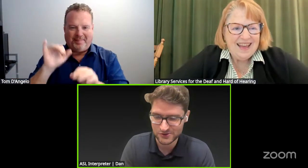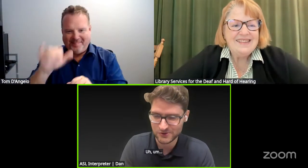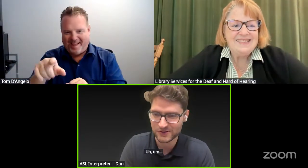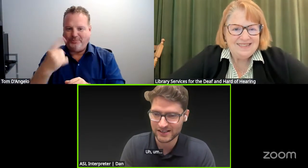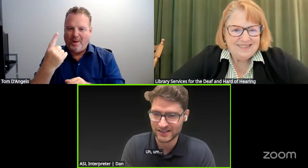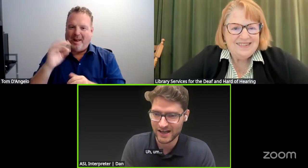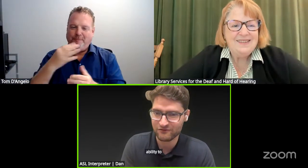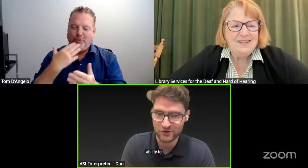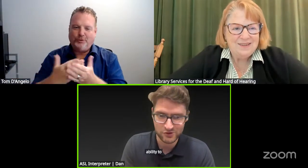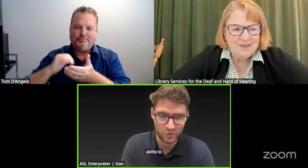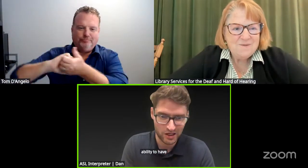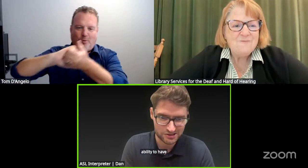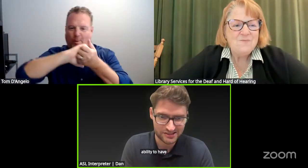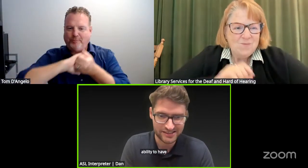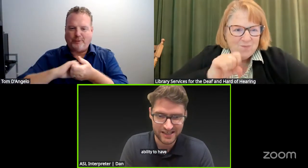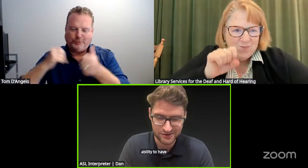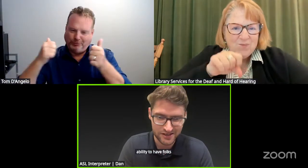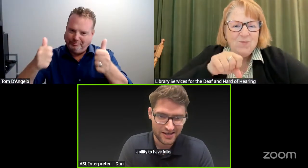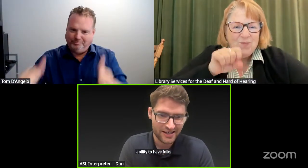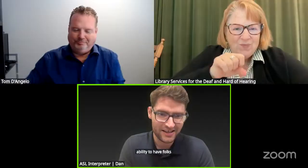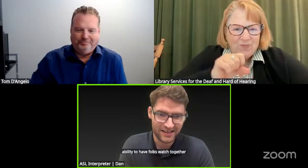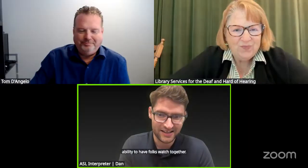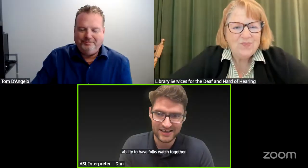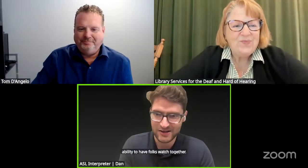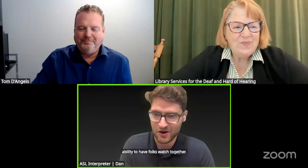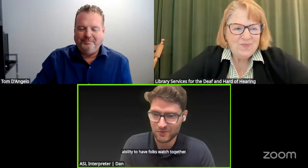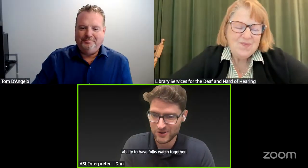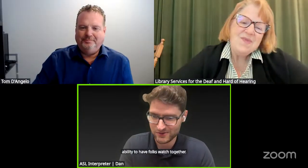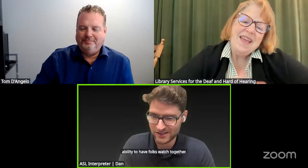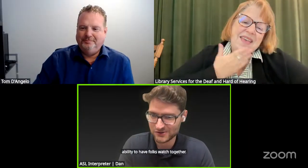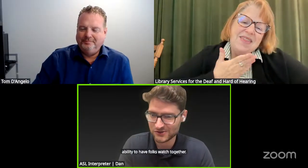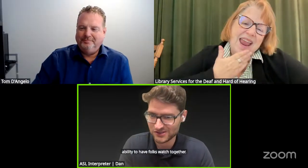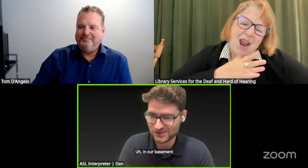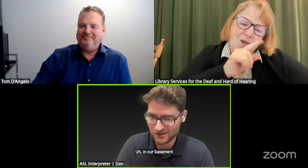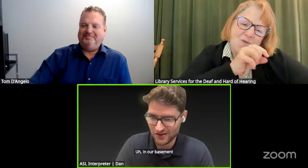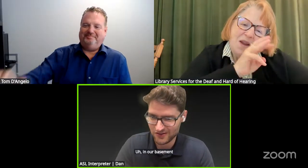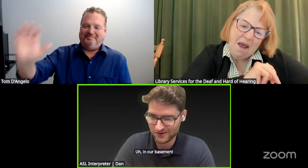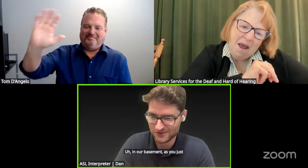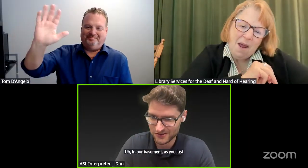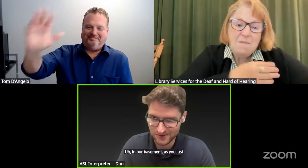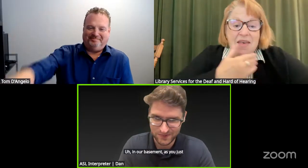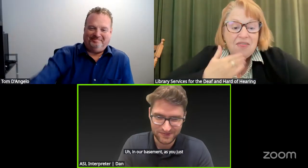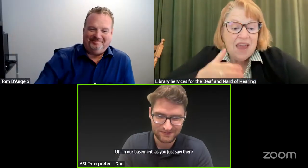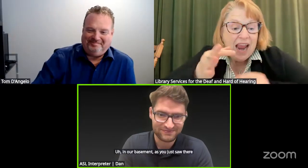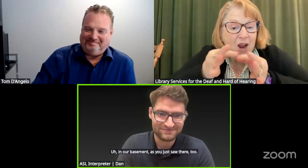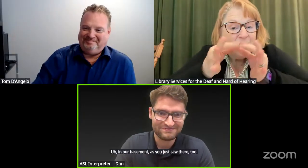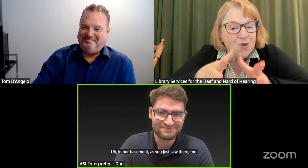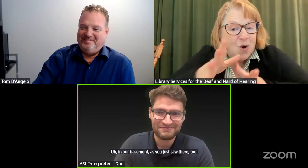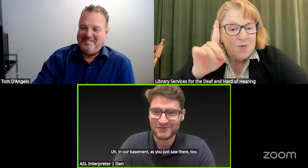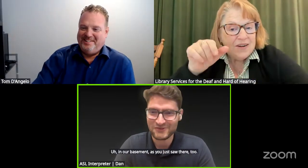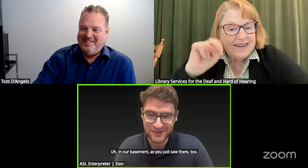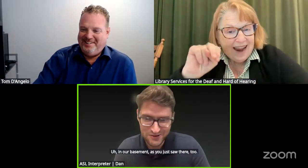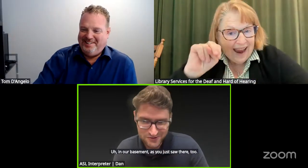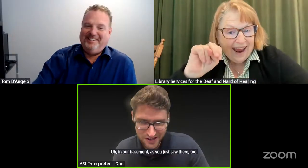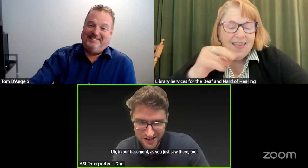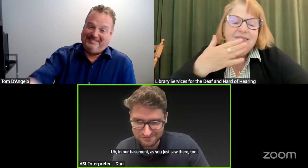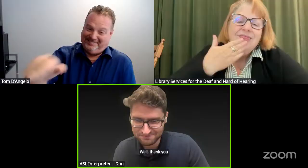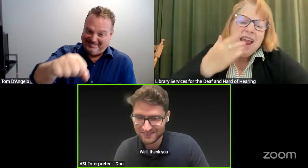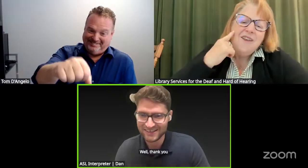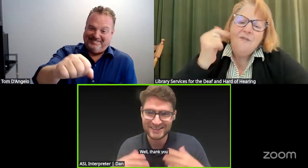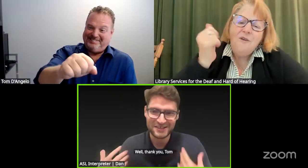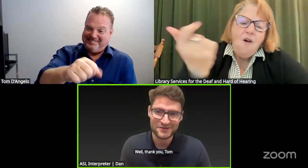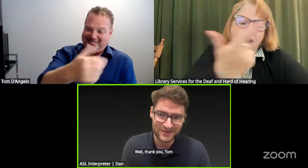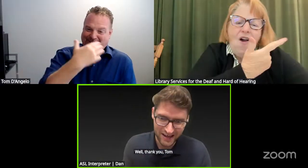ability to have folks watch together in our basement, as you just saw there too. Well, thank you,